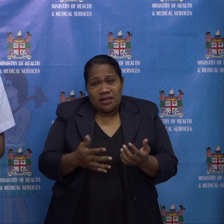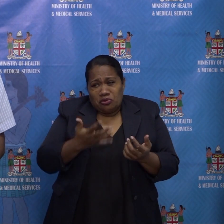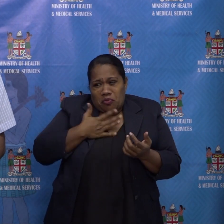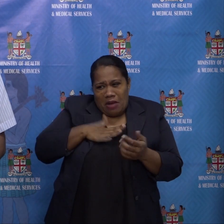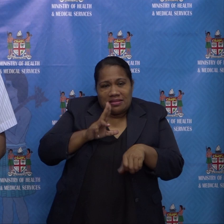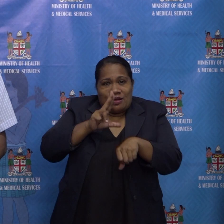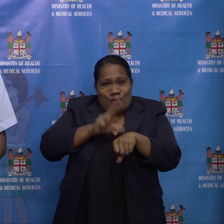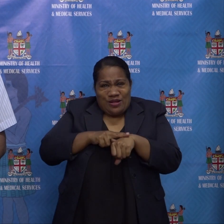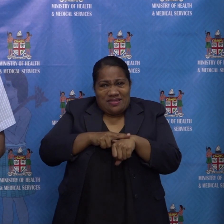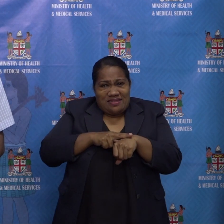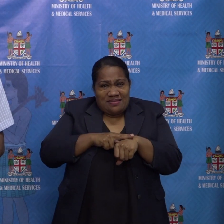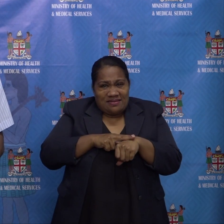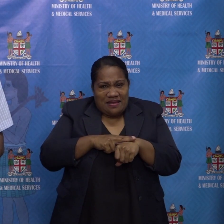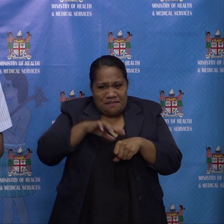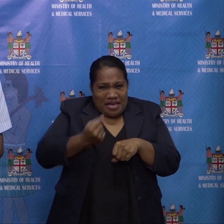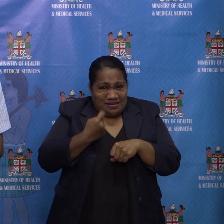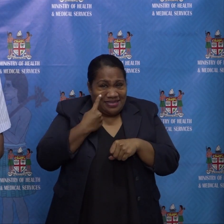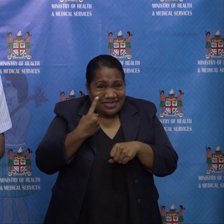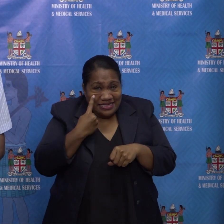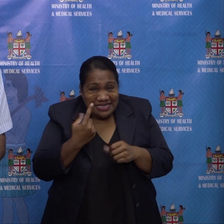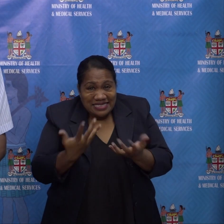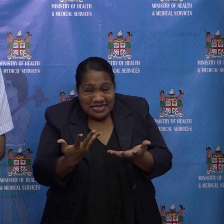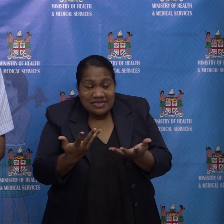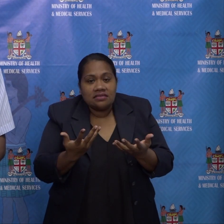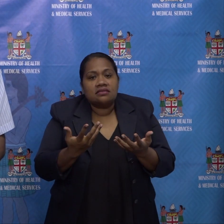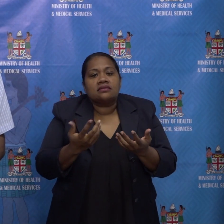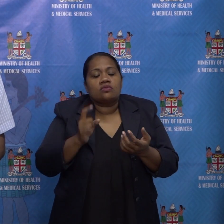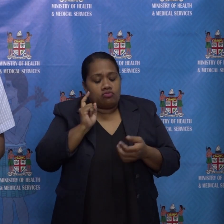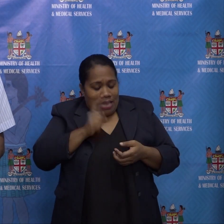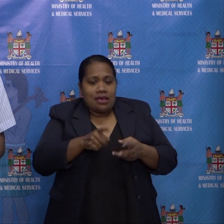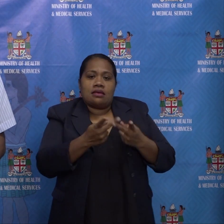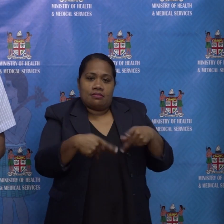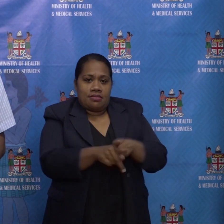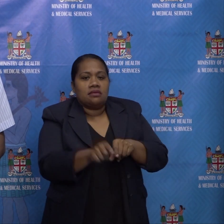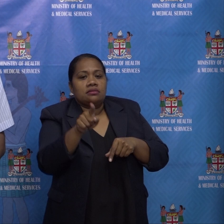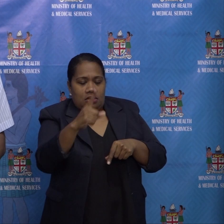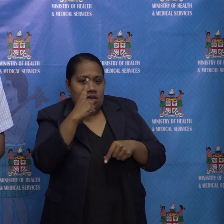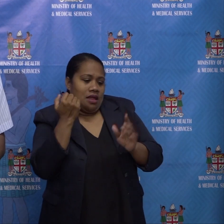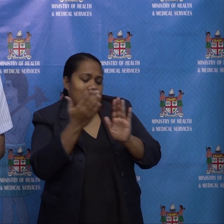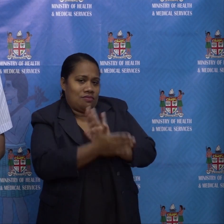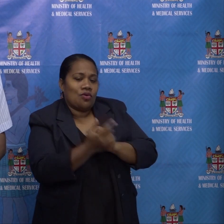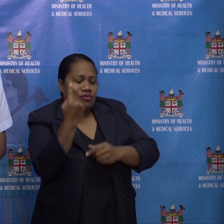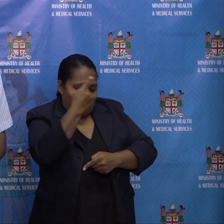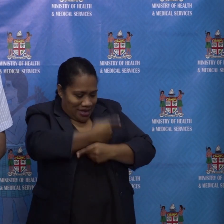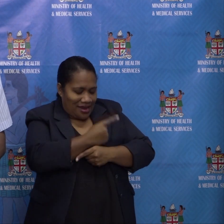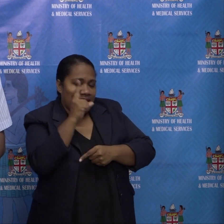or nurse must see or attend to, that is the place for you to go tonight.